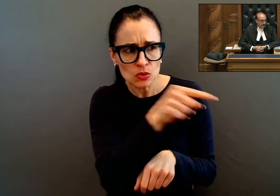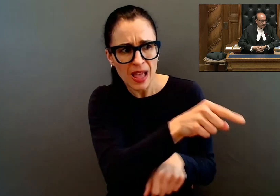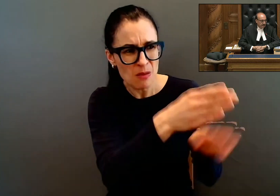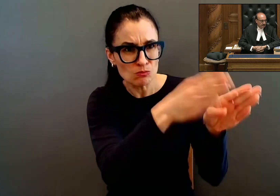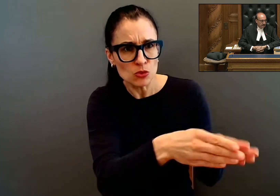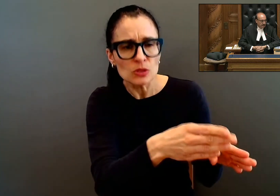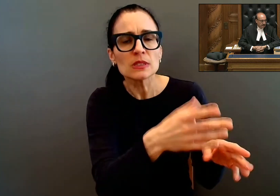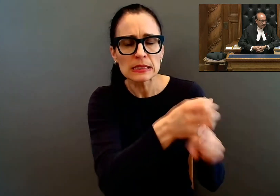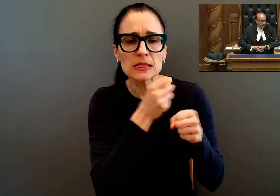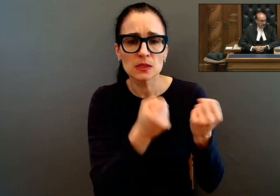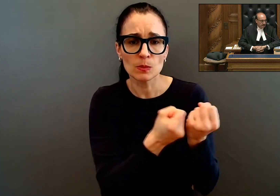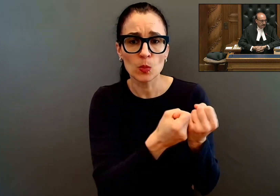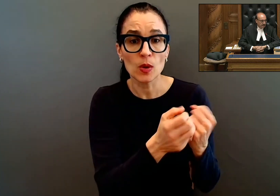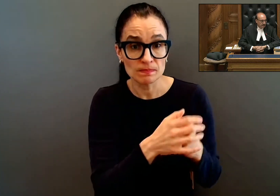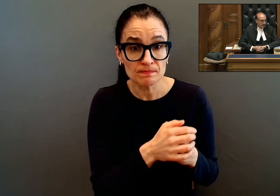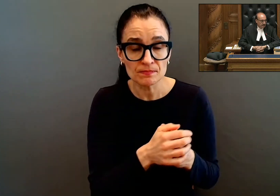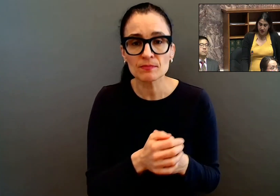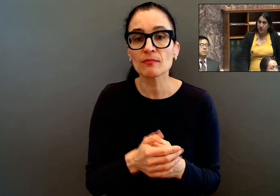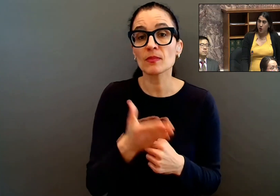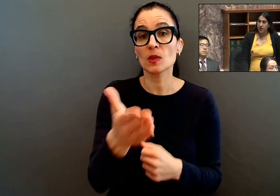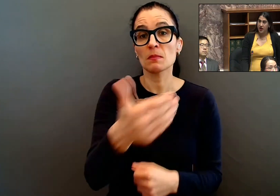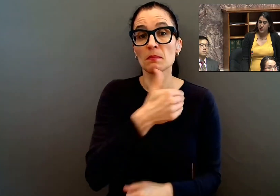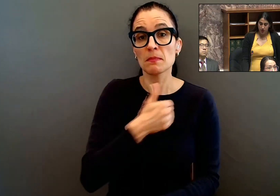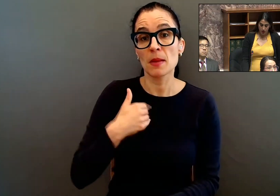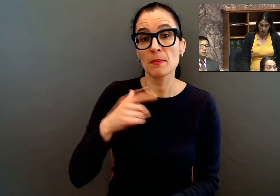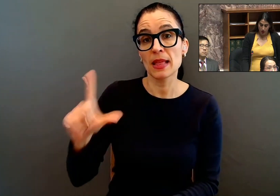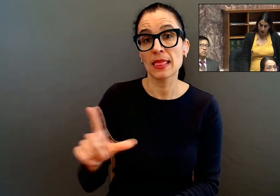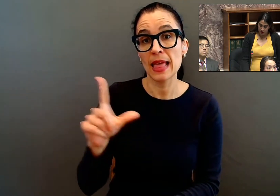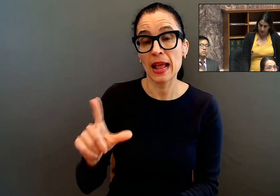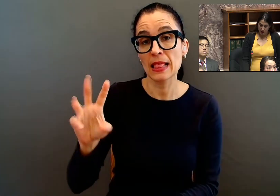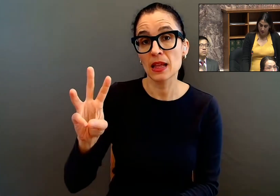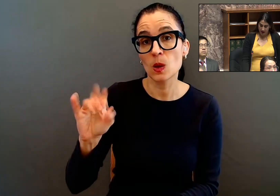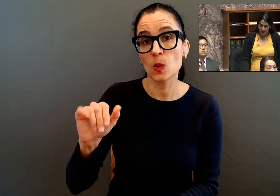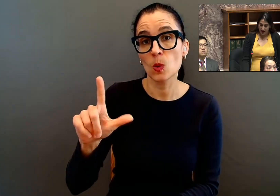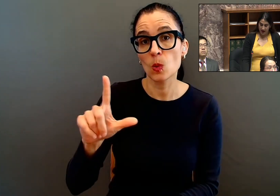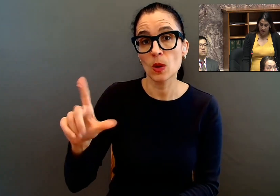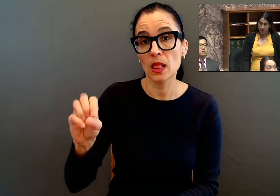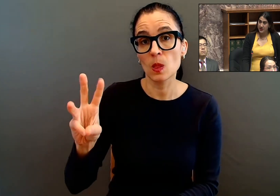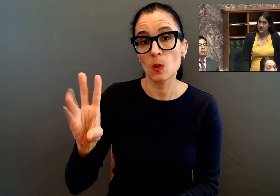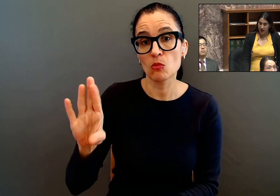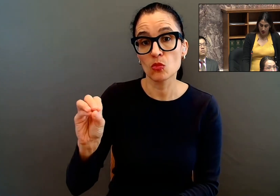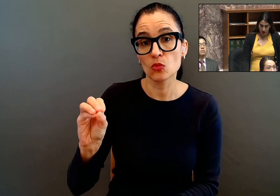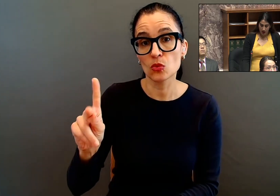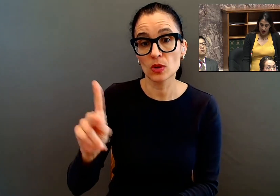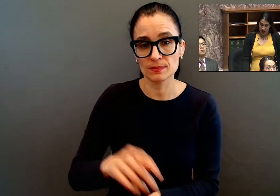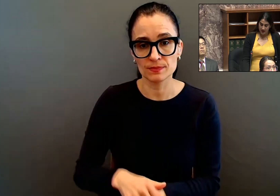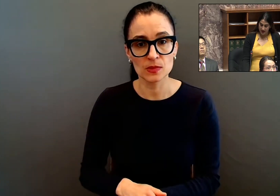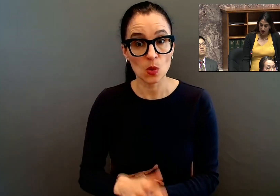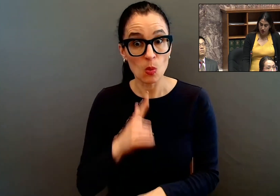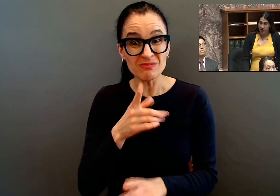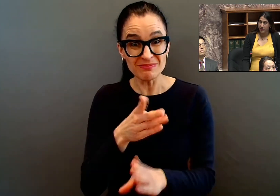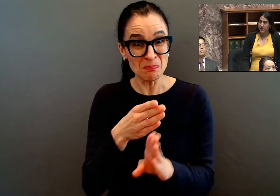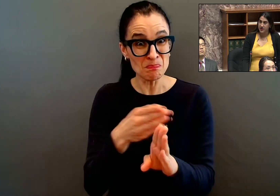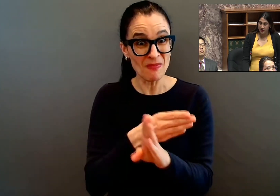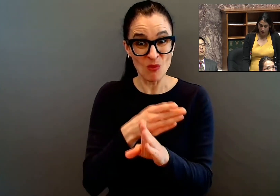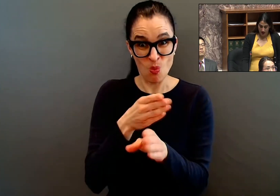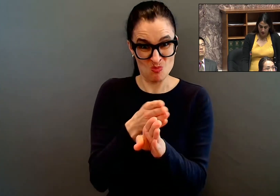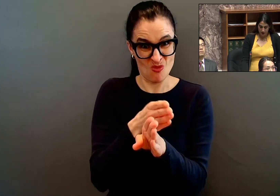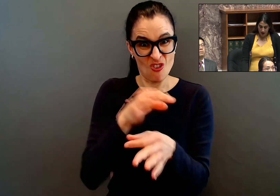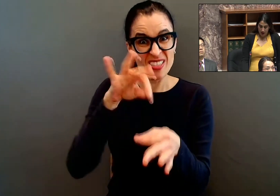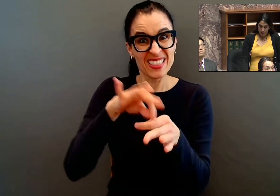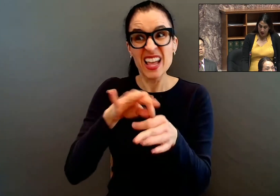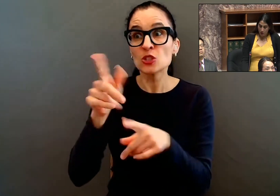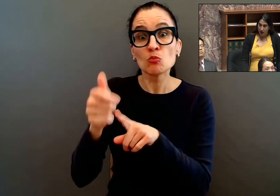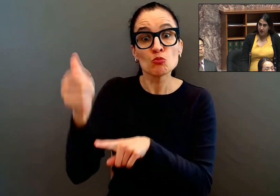Speaker. Before the election, the Premier promised 4,000 new long-term care beds, yet months later, not a single shovel is in the